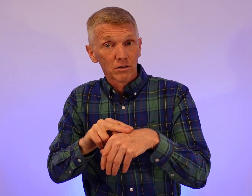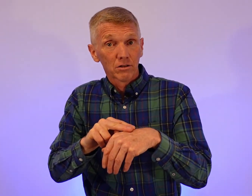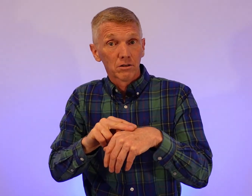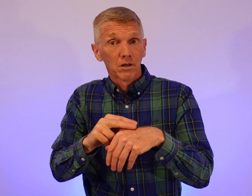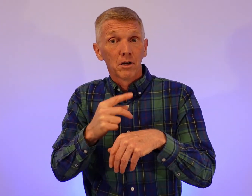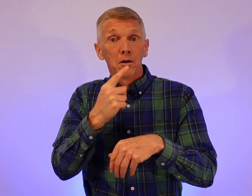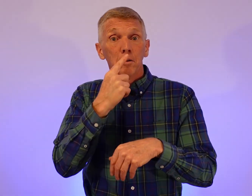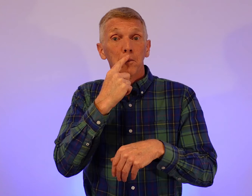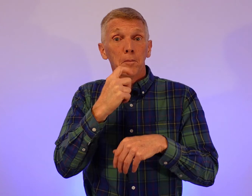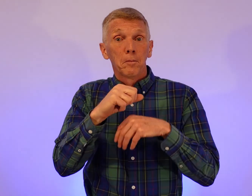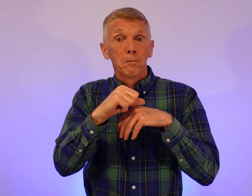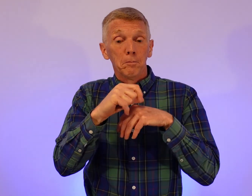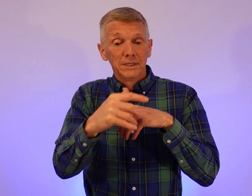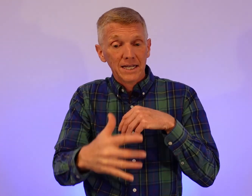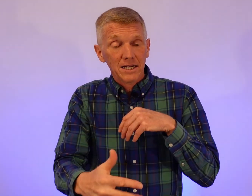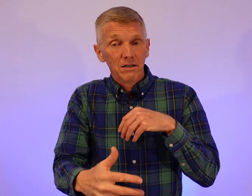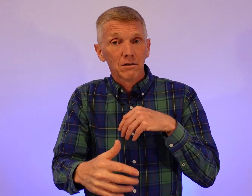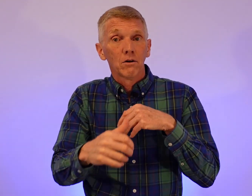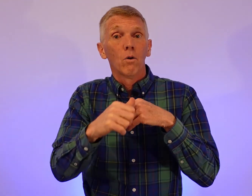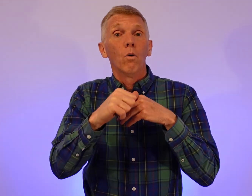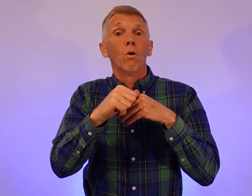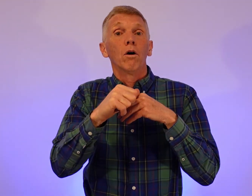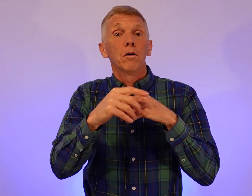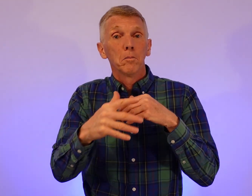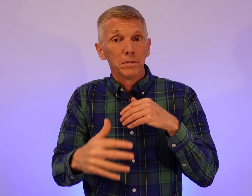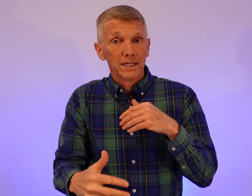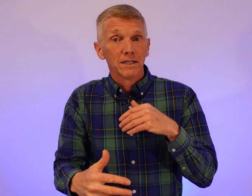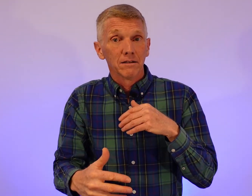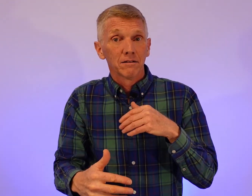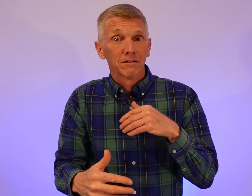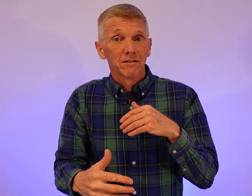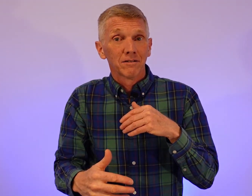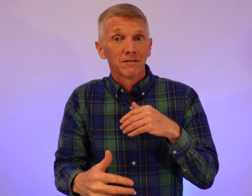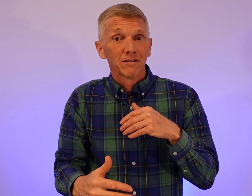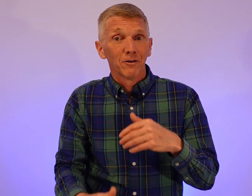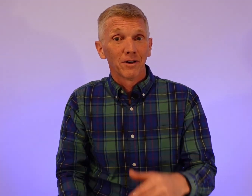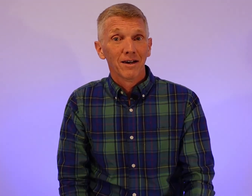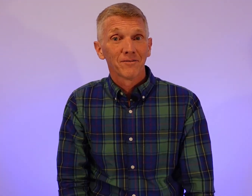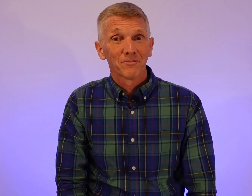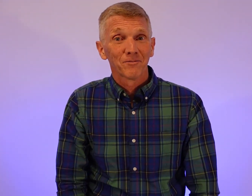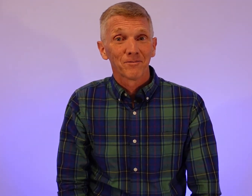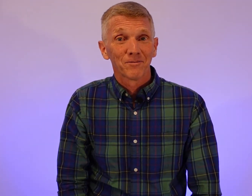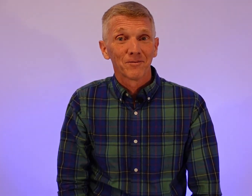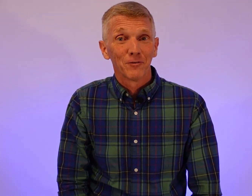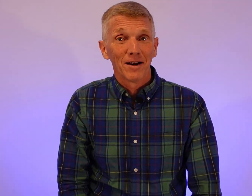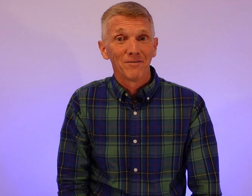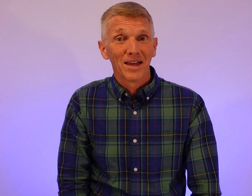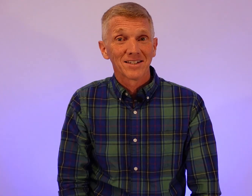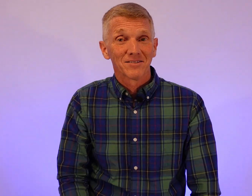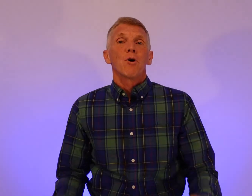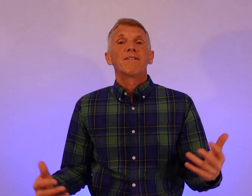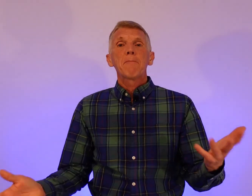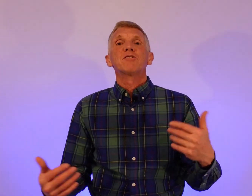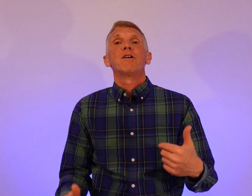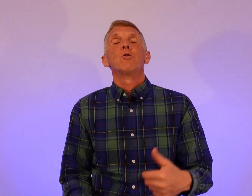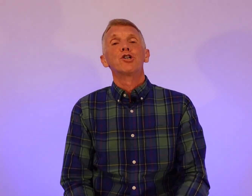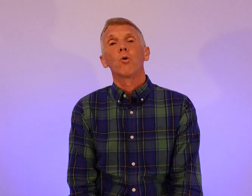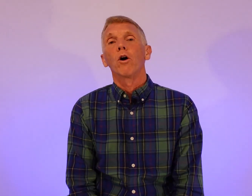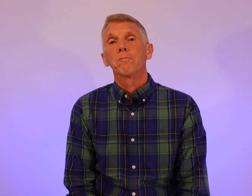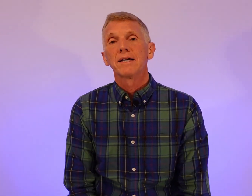Bleeding or bleeding? Okay? Great, thanks. So I've kept this video short